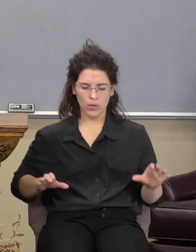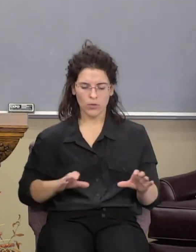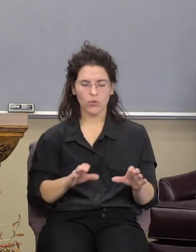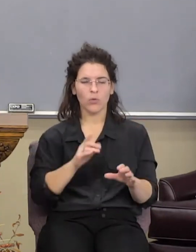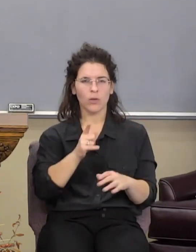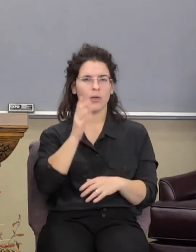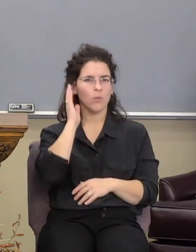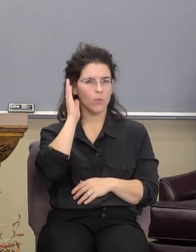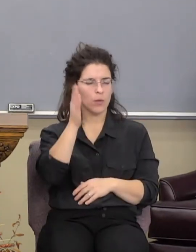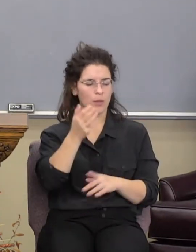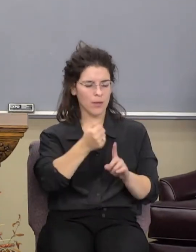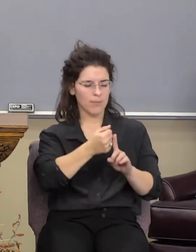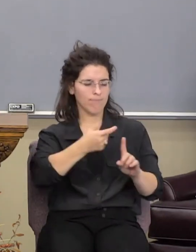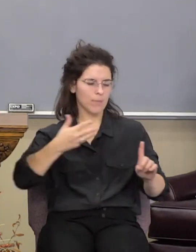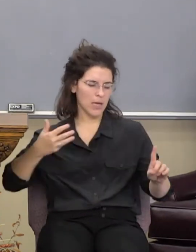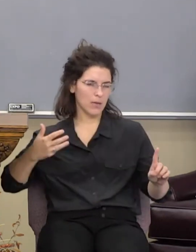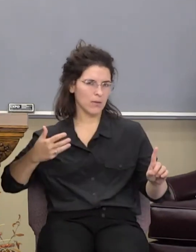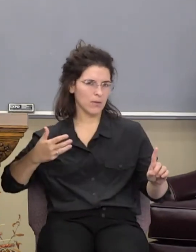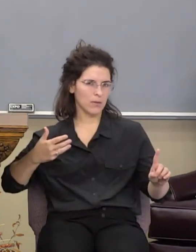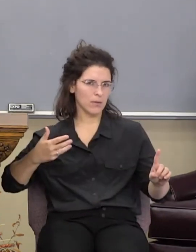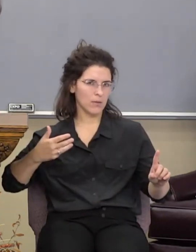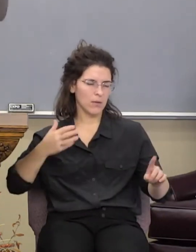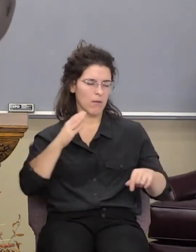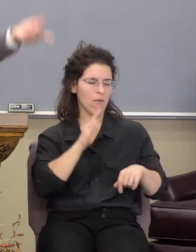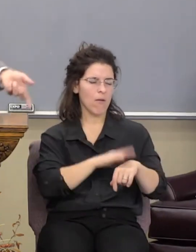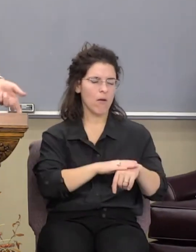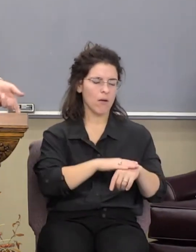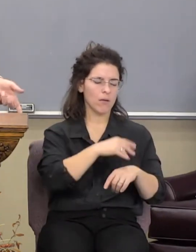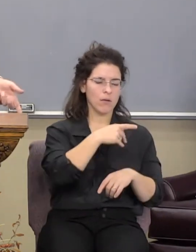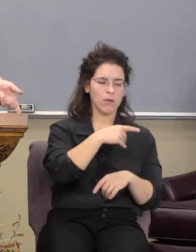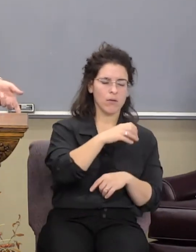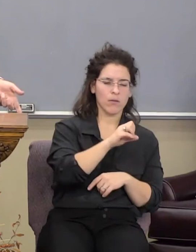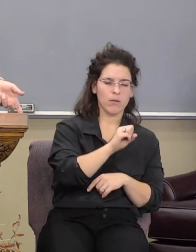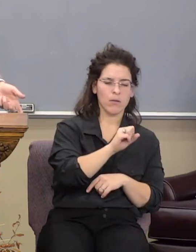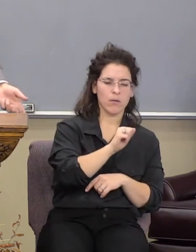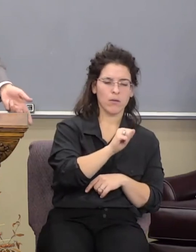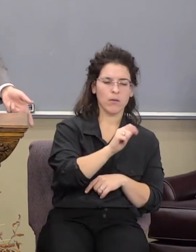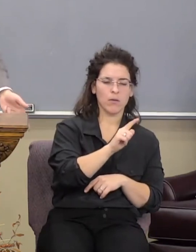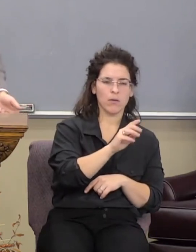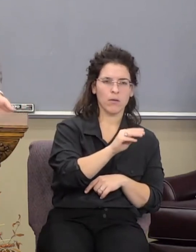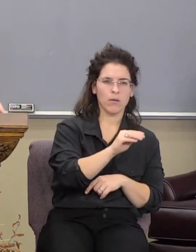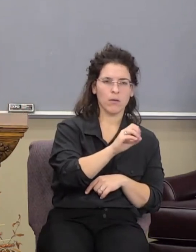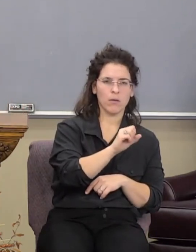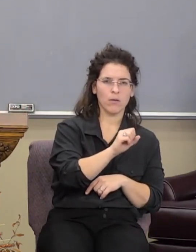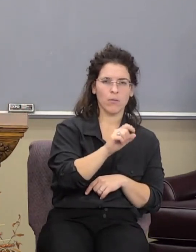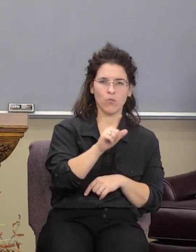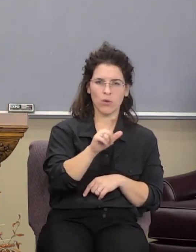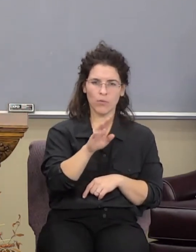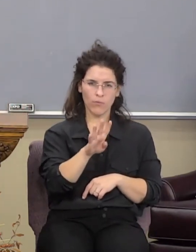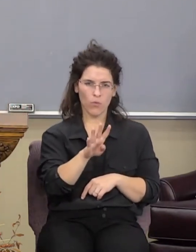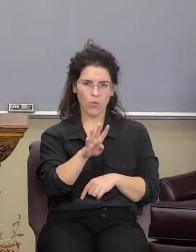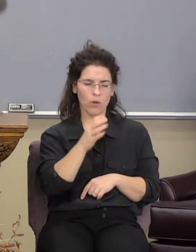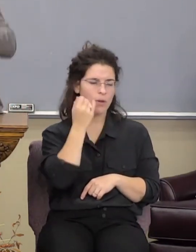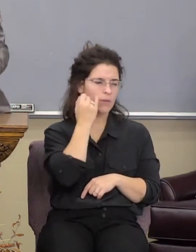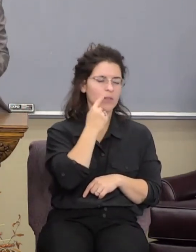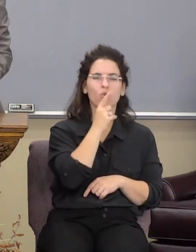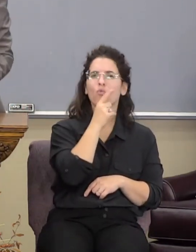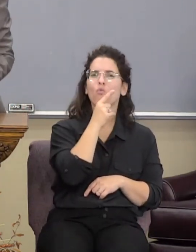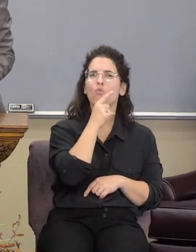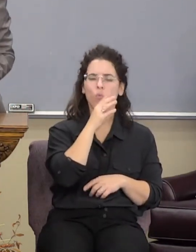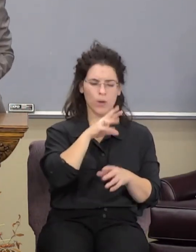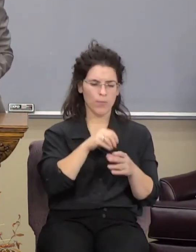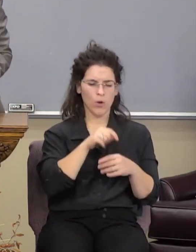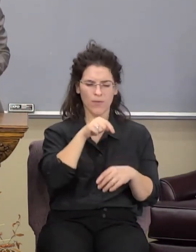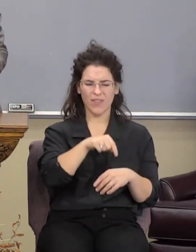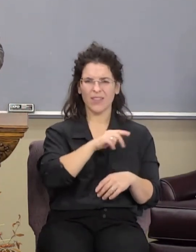to expand upon Psalms chapter 24. If Psalms 24 says, who gets to be a part of